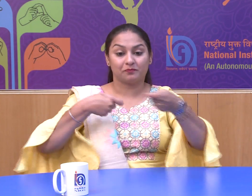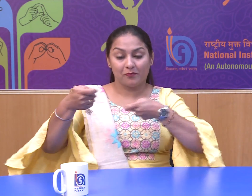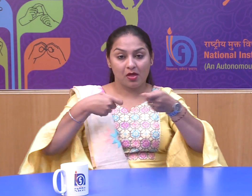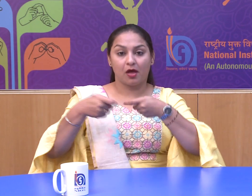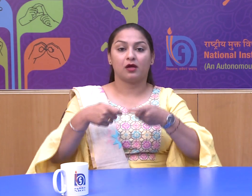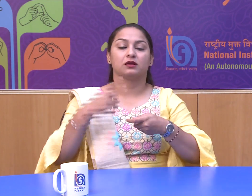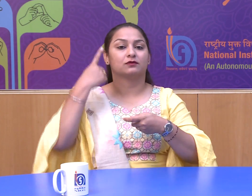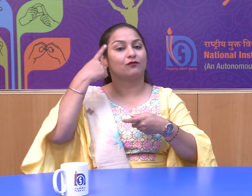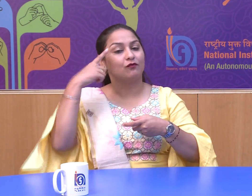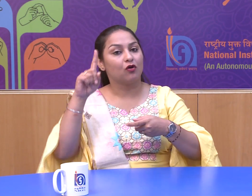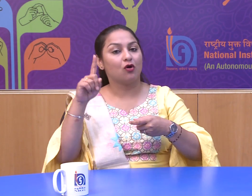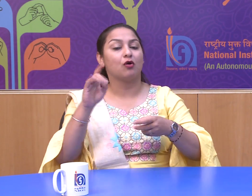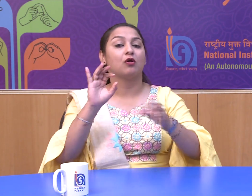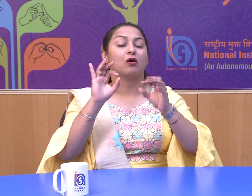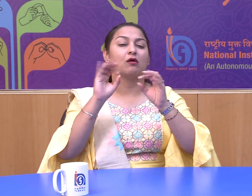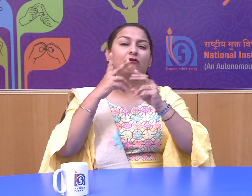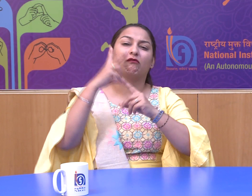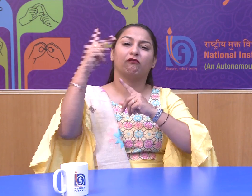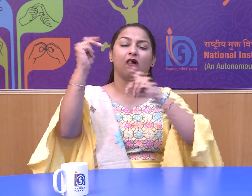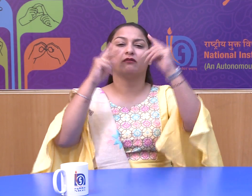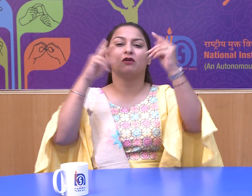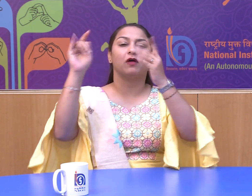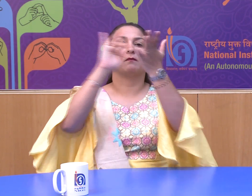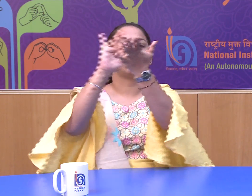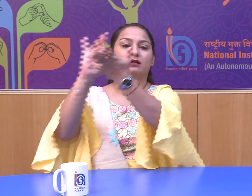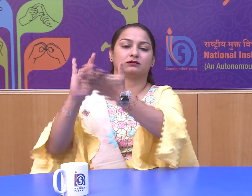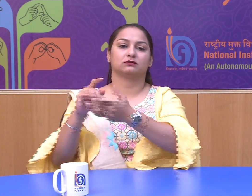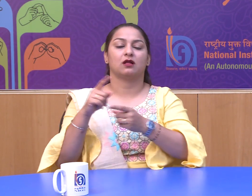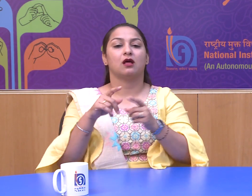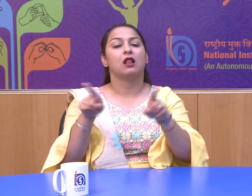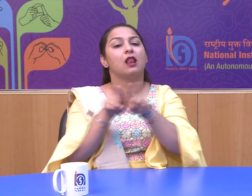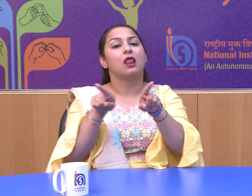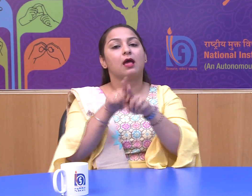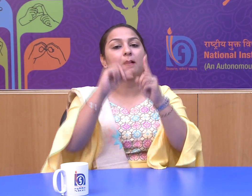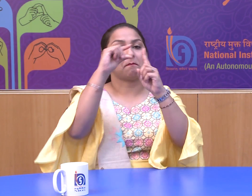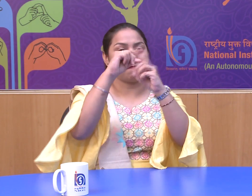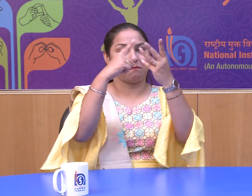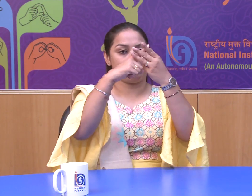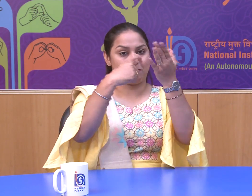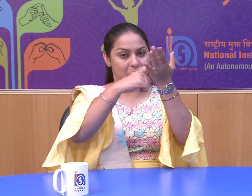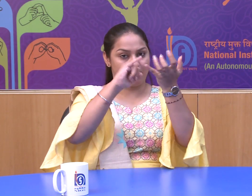carried on with far off countries like Persia, Iraq, and Cambodia.